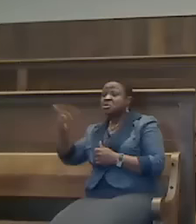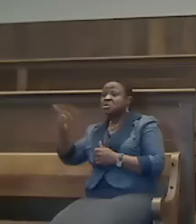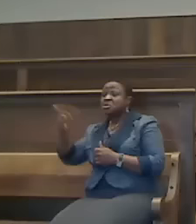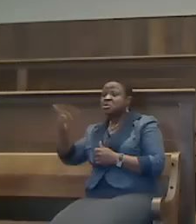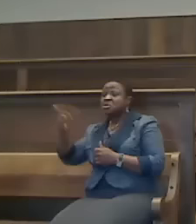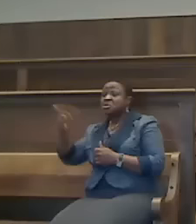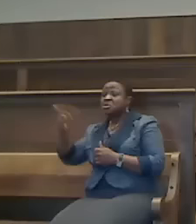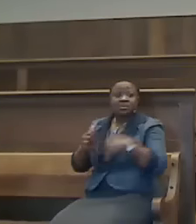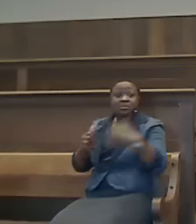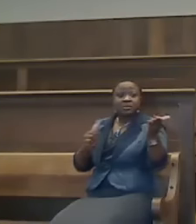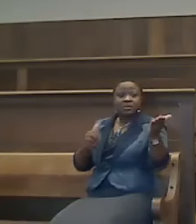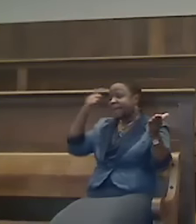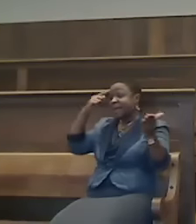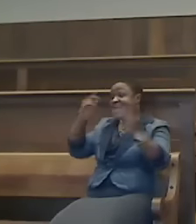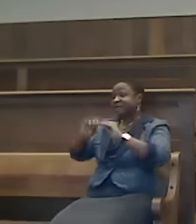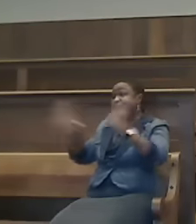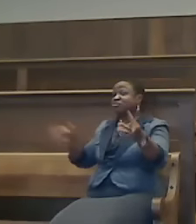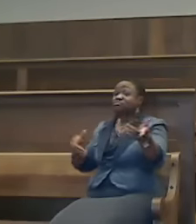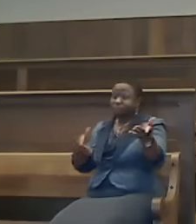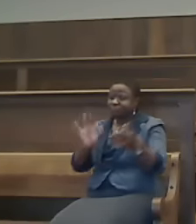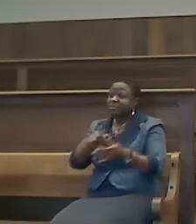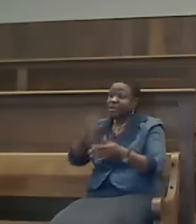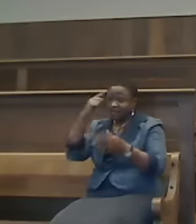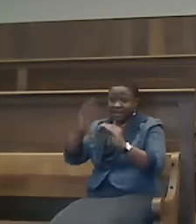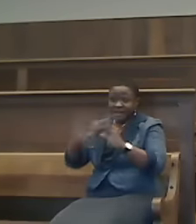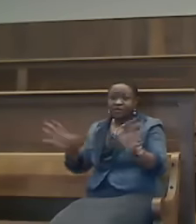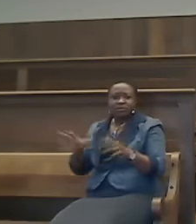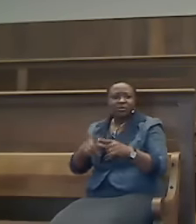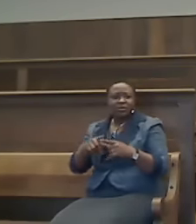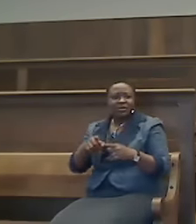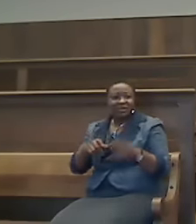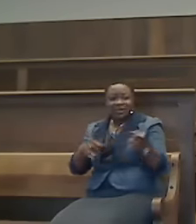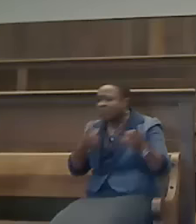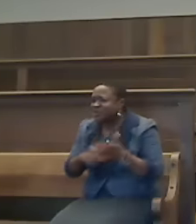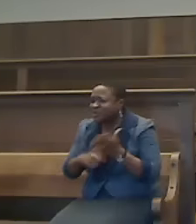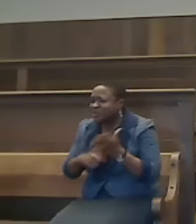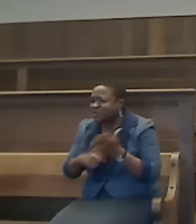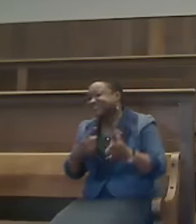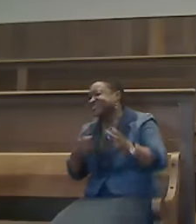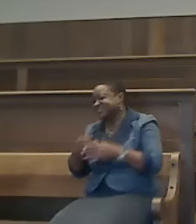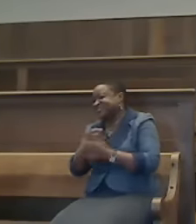else? Yeah. Mental clarity. What did you just say?